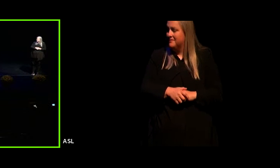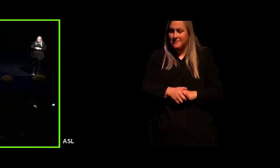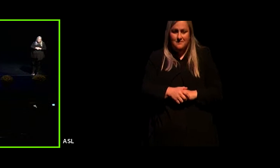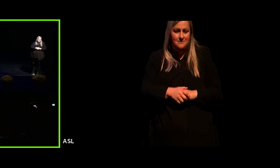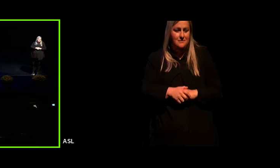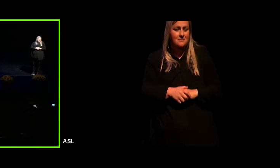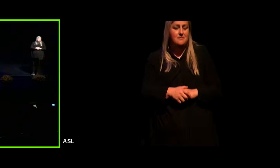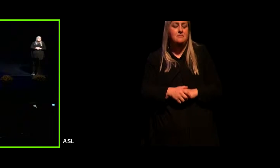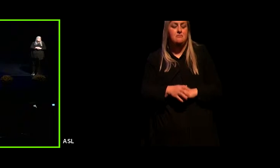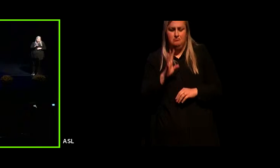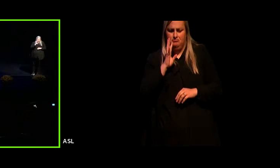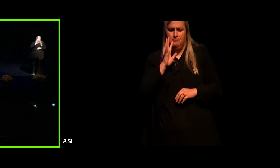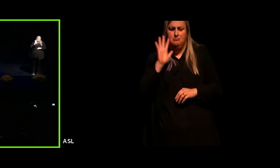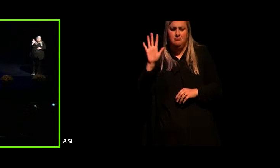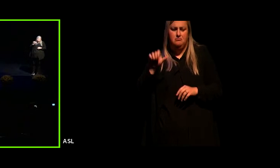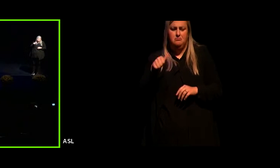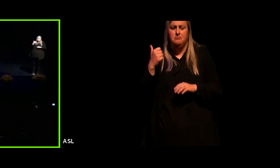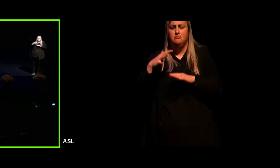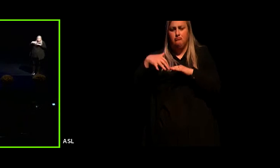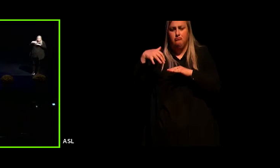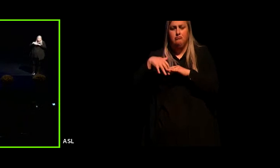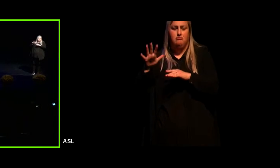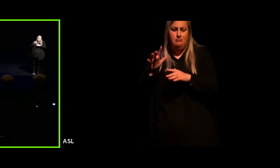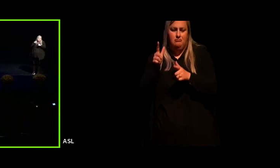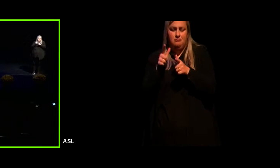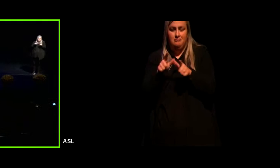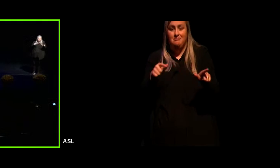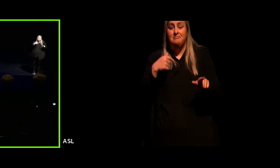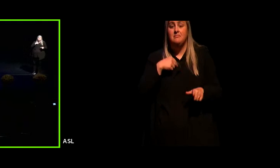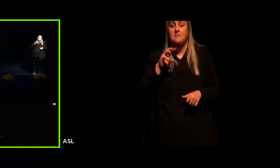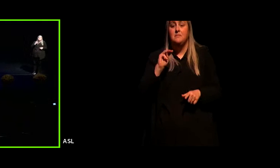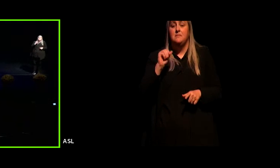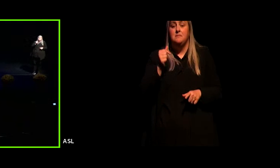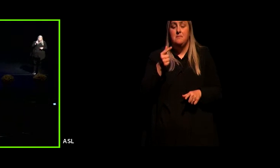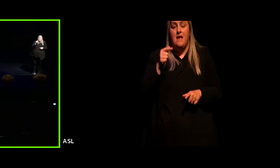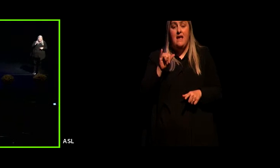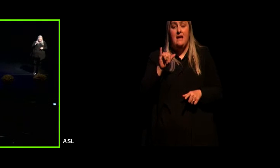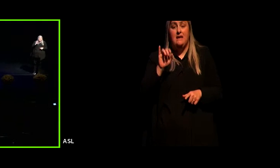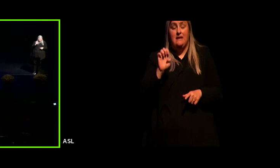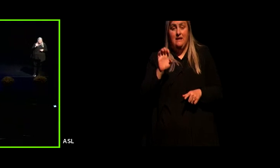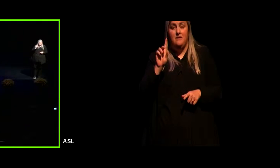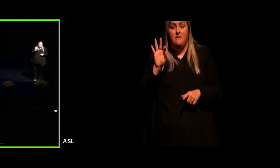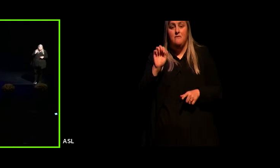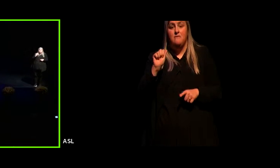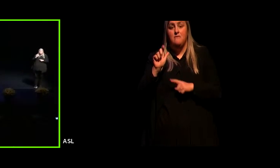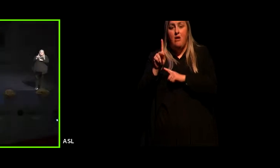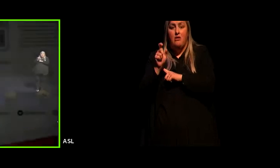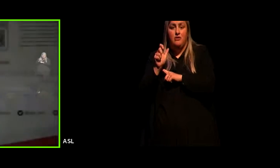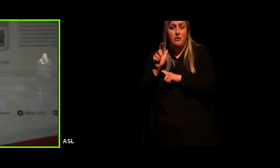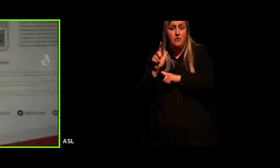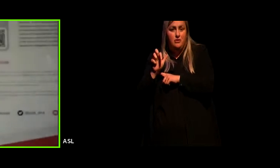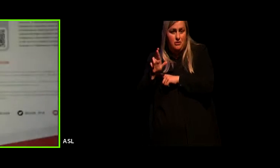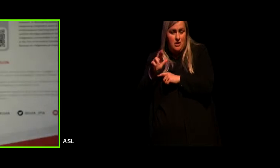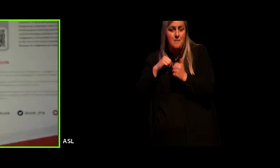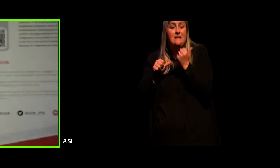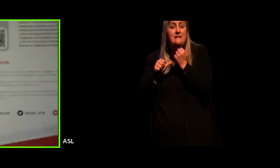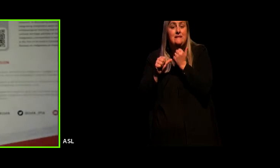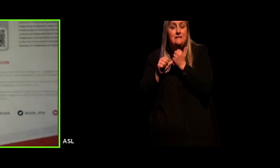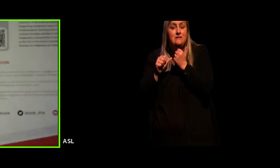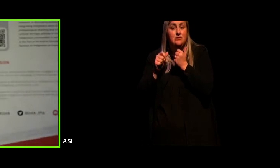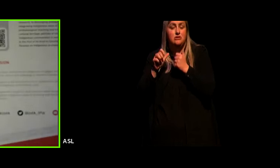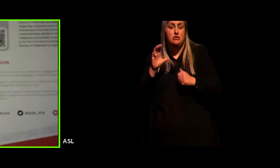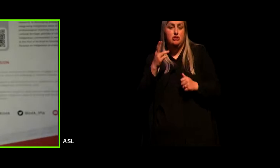Jepkados. Hi, my name is Maggie Spivey Faulkner. I am the Assistant Chief of the Upper Georgia